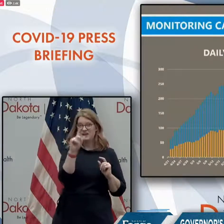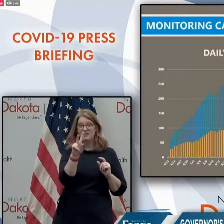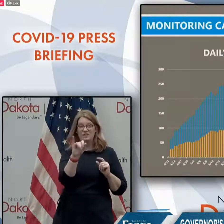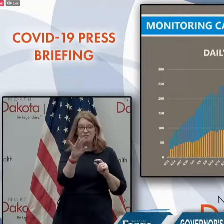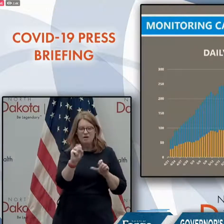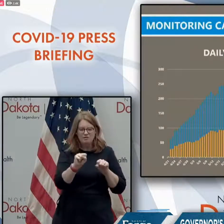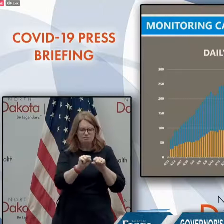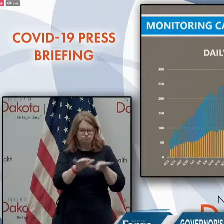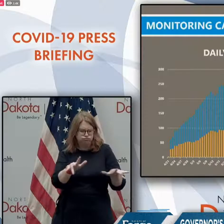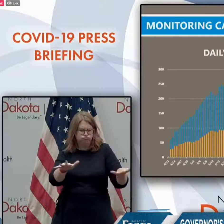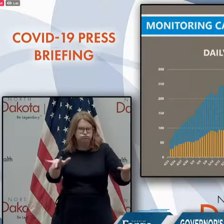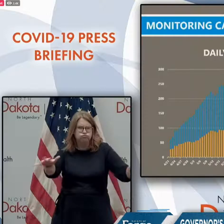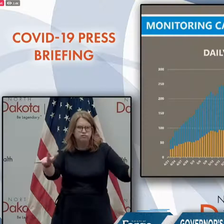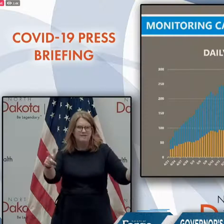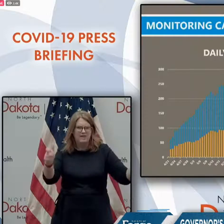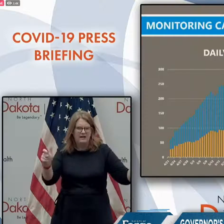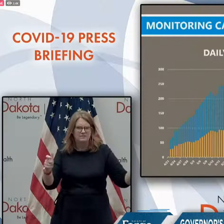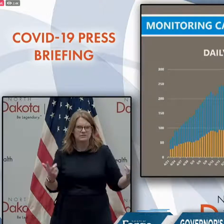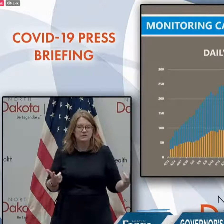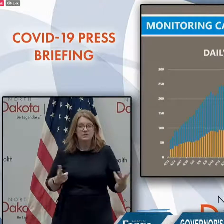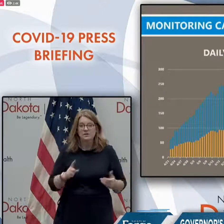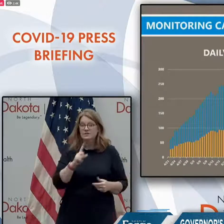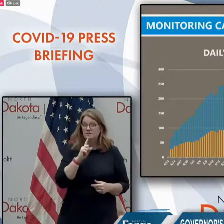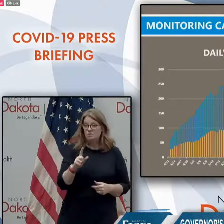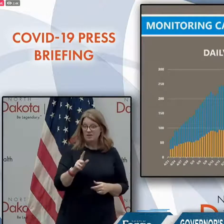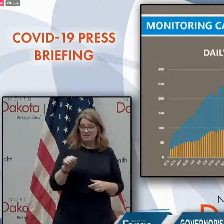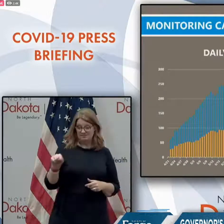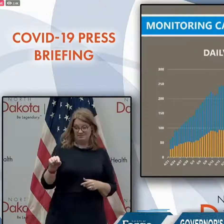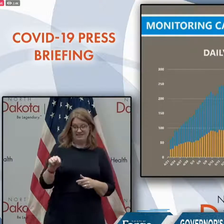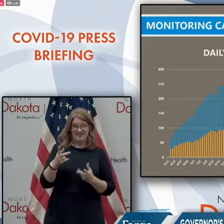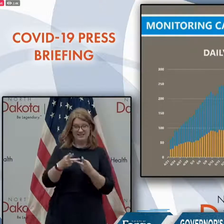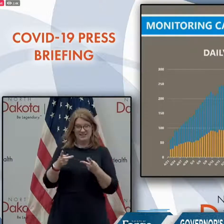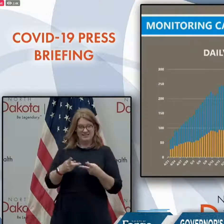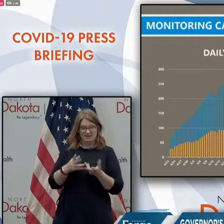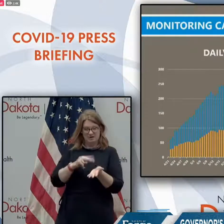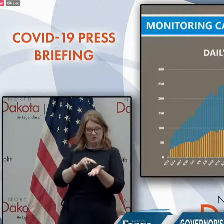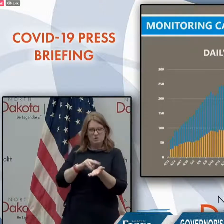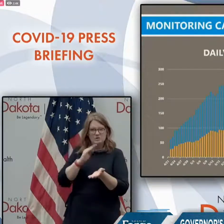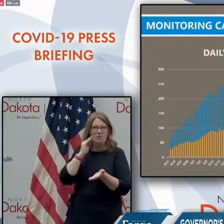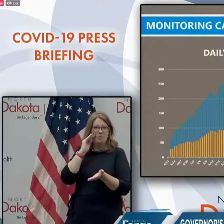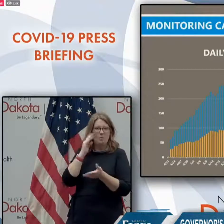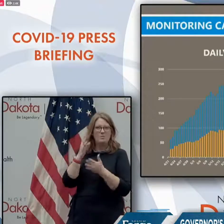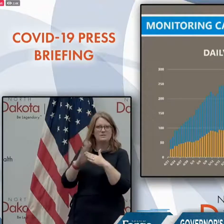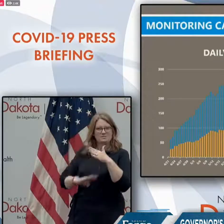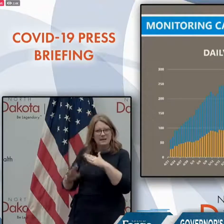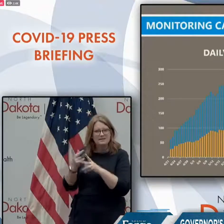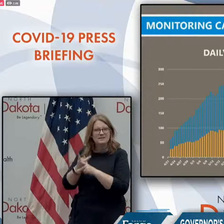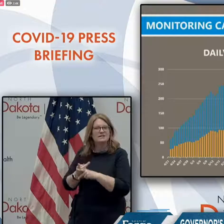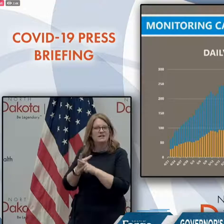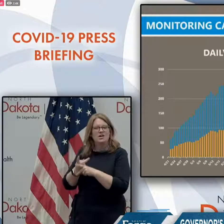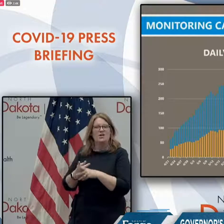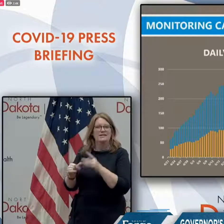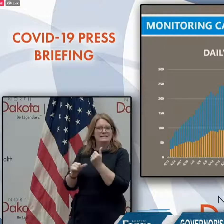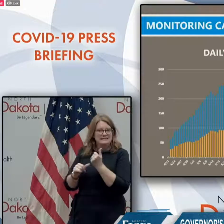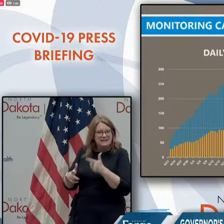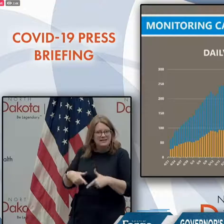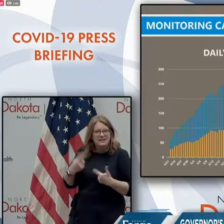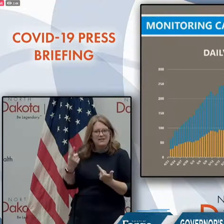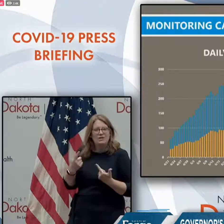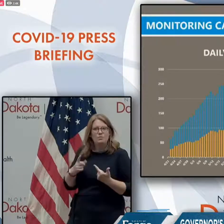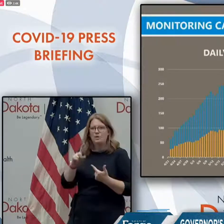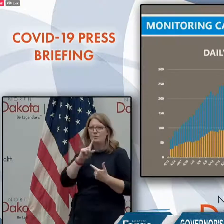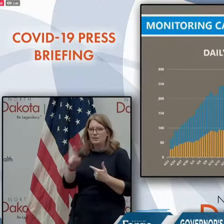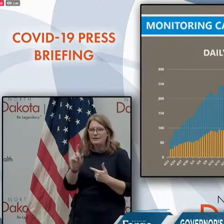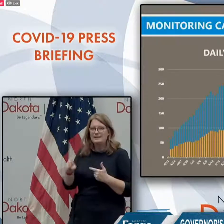continue working hard to keep COVID-19 out of all these facilities which house our most vulnerable citizens. And we do know there